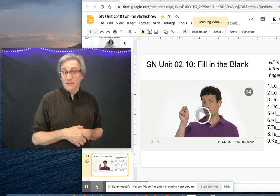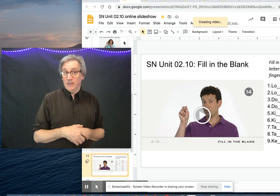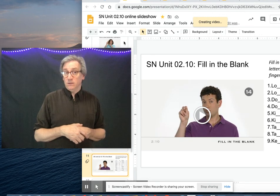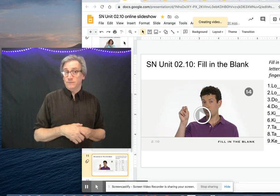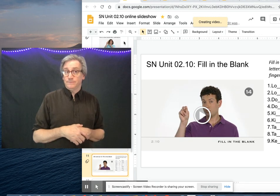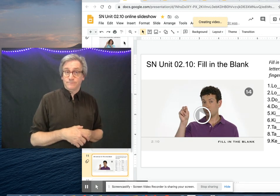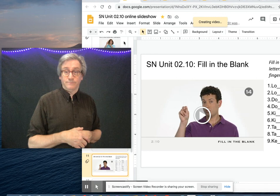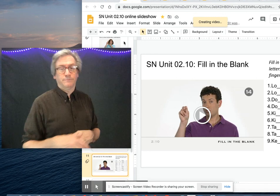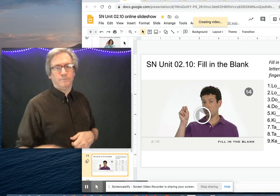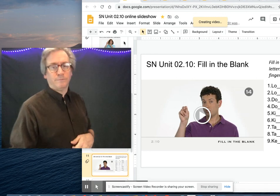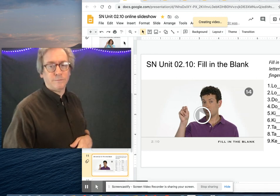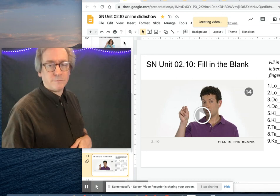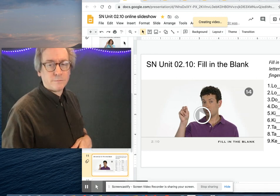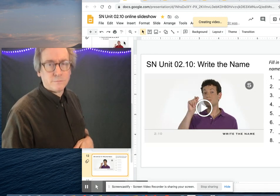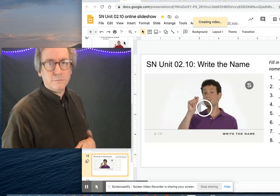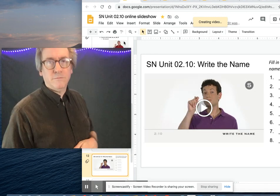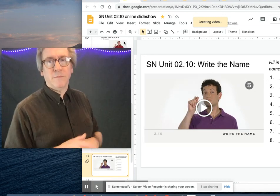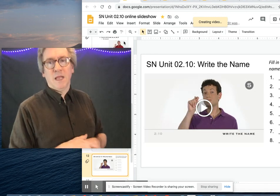puts in the middle?